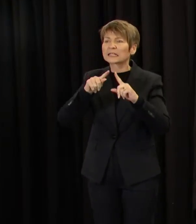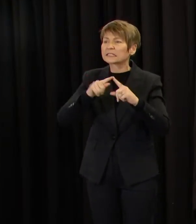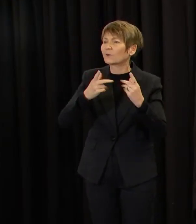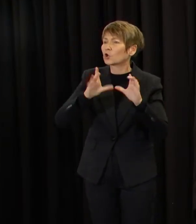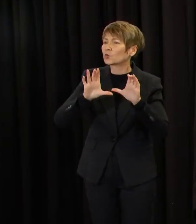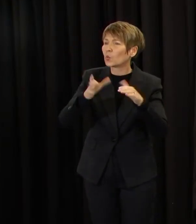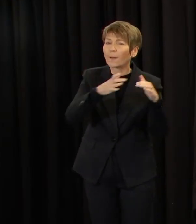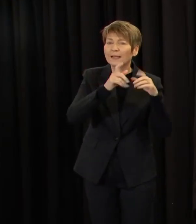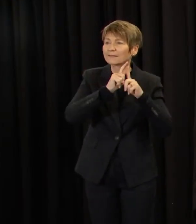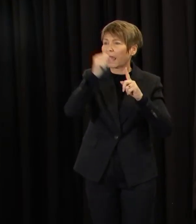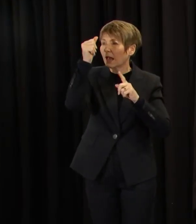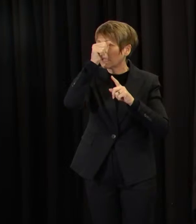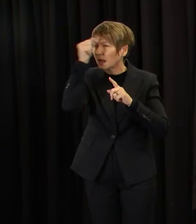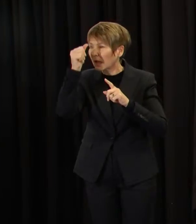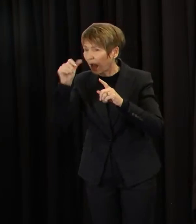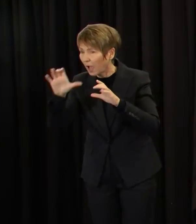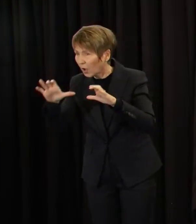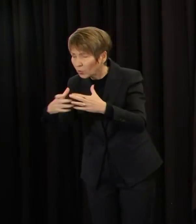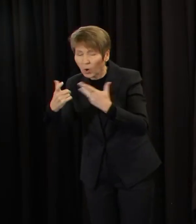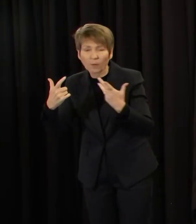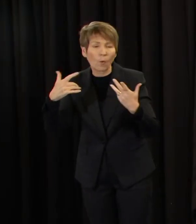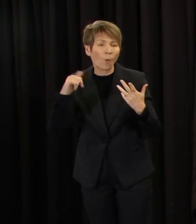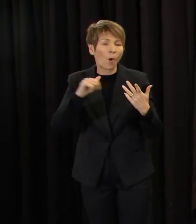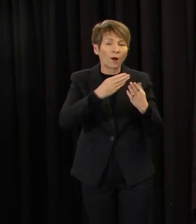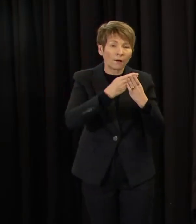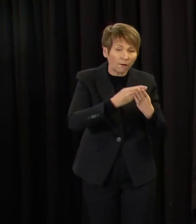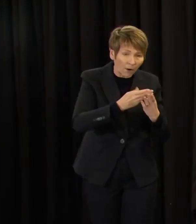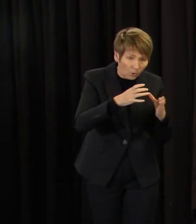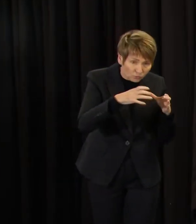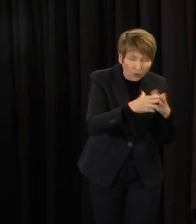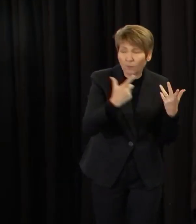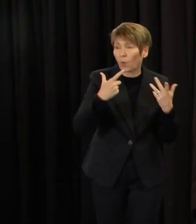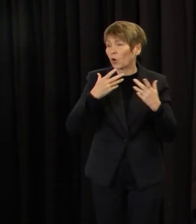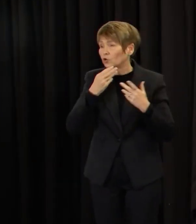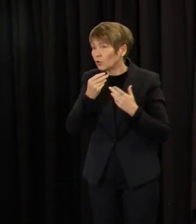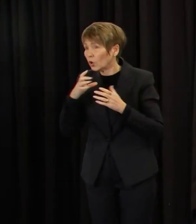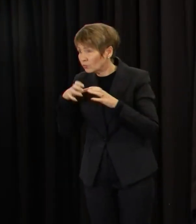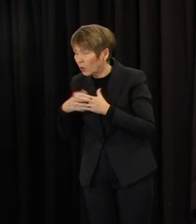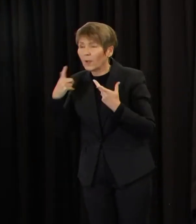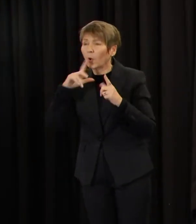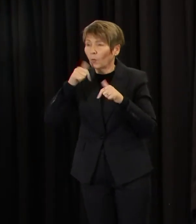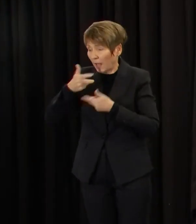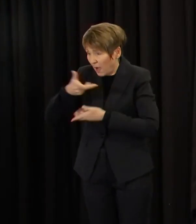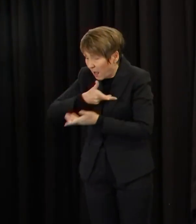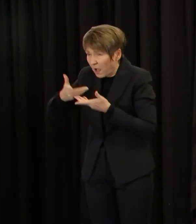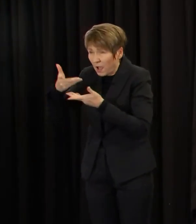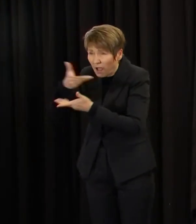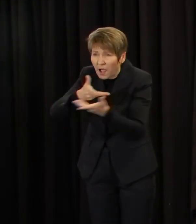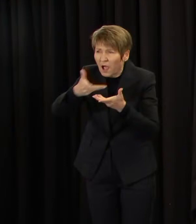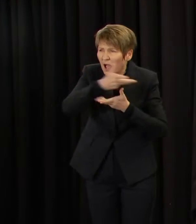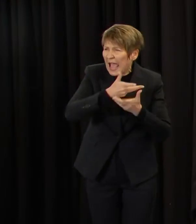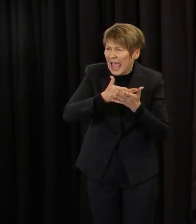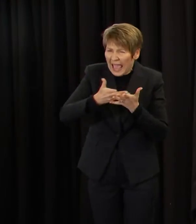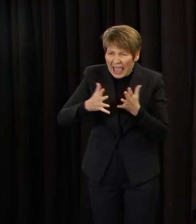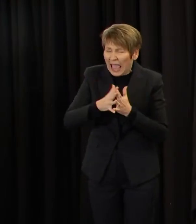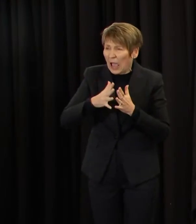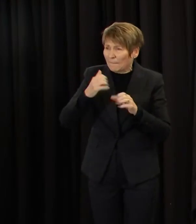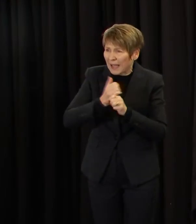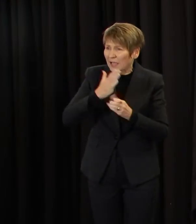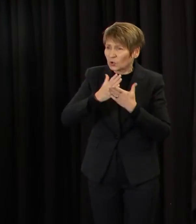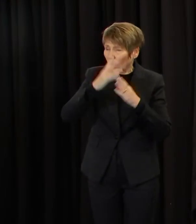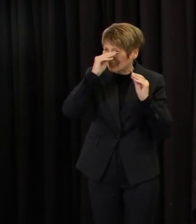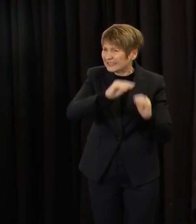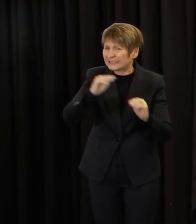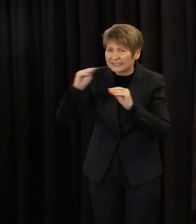stations where people feel comfortable to come forward and get tested. This is the western suburbs and the northern suburbs is a huge swathe of